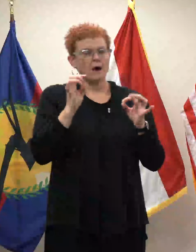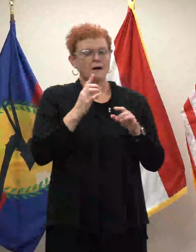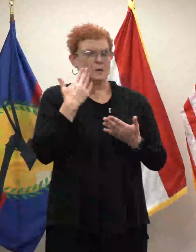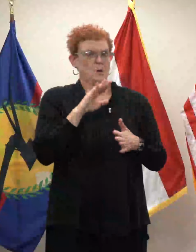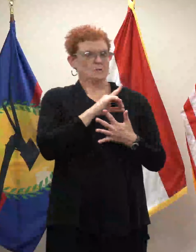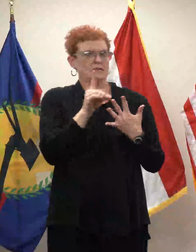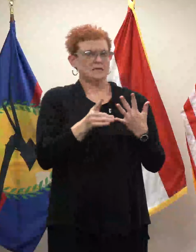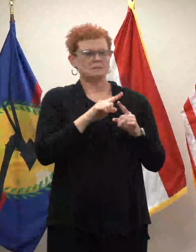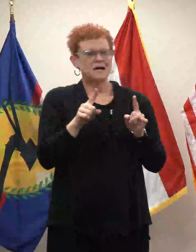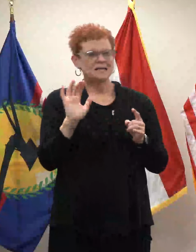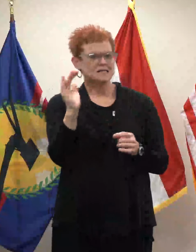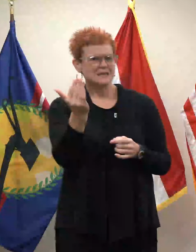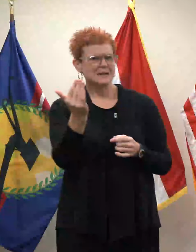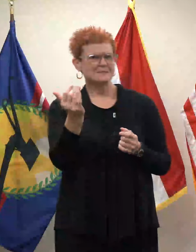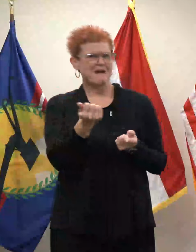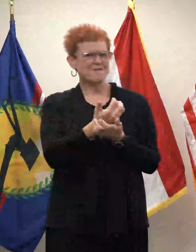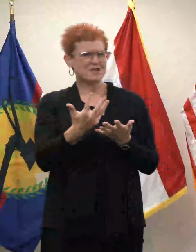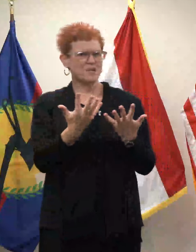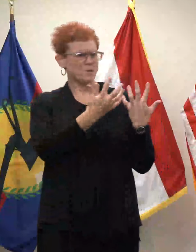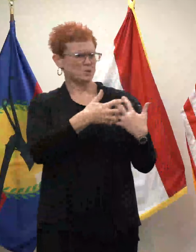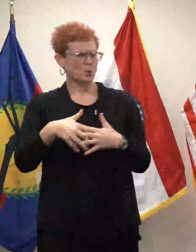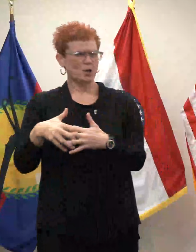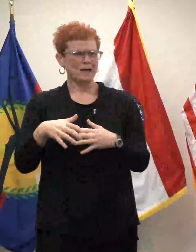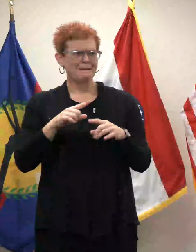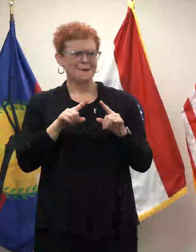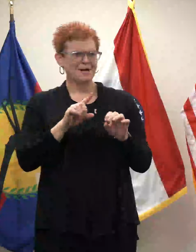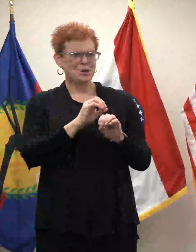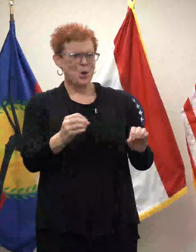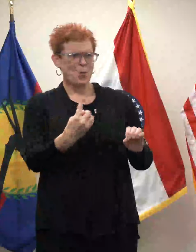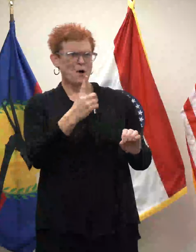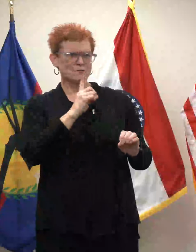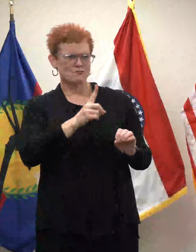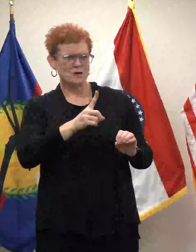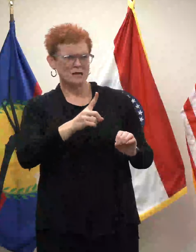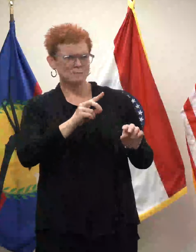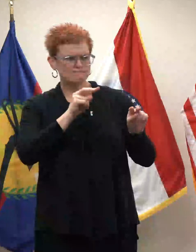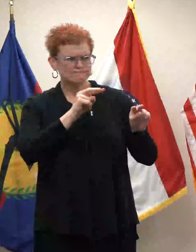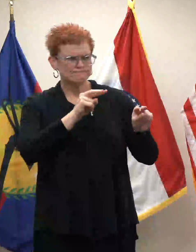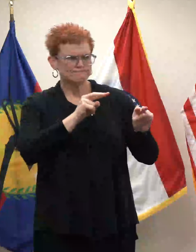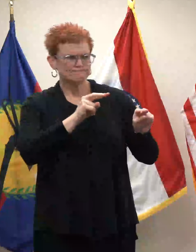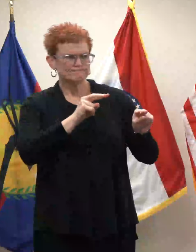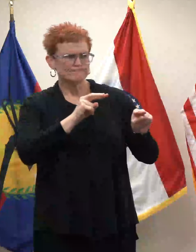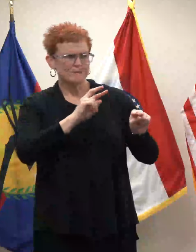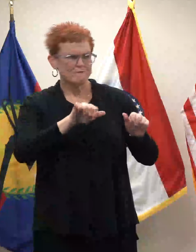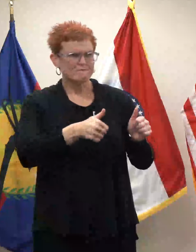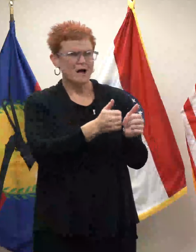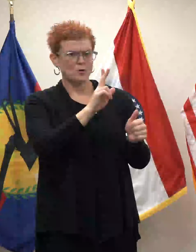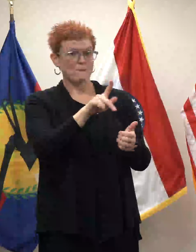it seemed like everything was kind of working, but no one really followed through and just, this guy really needed help.